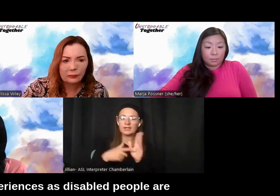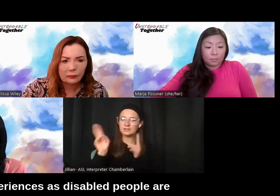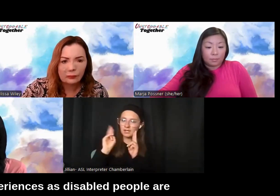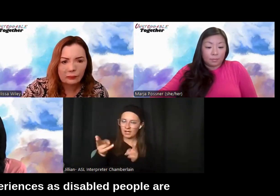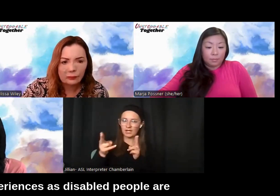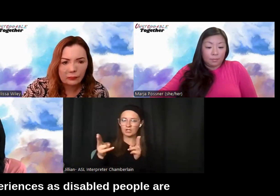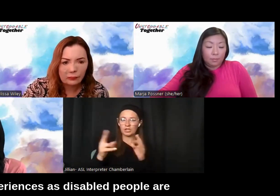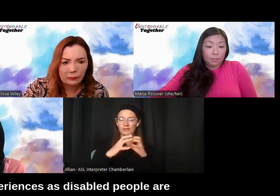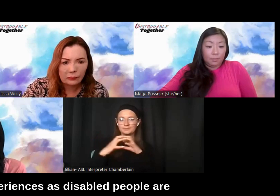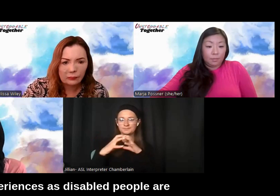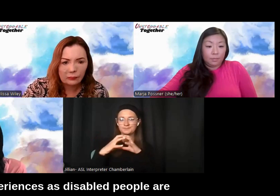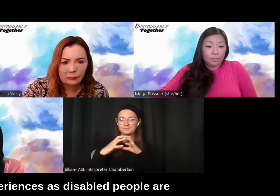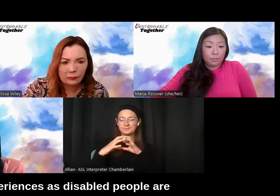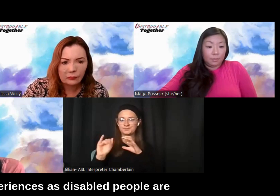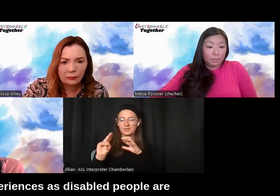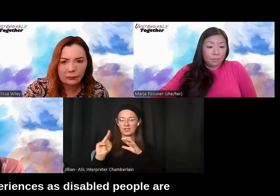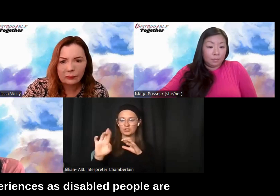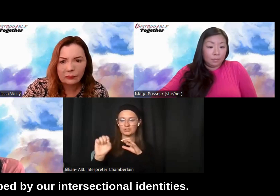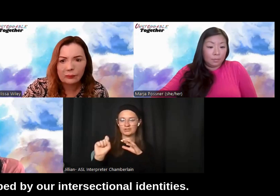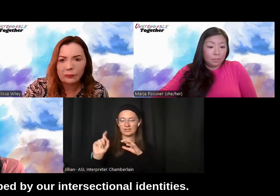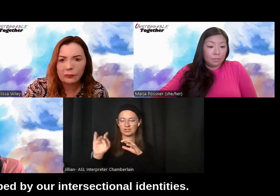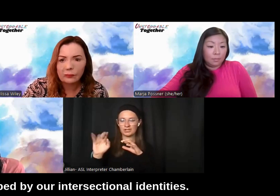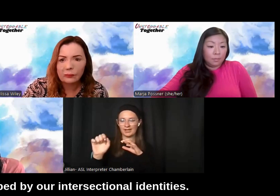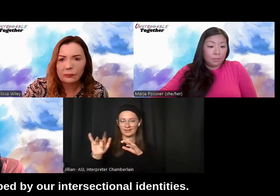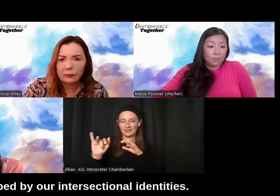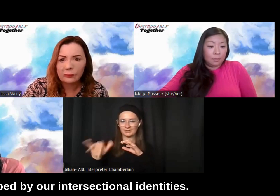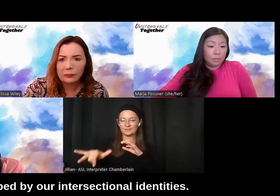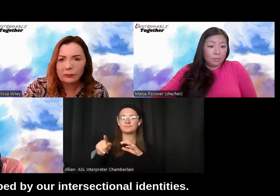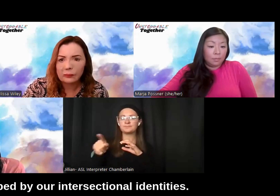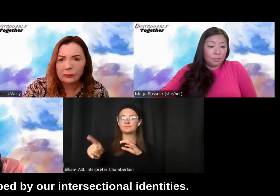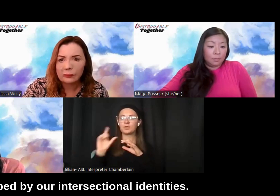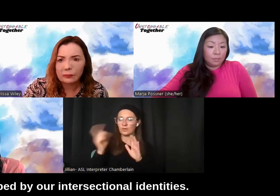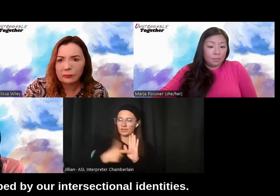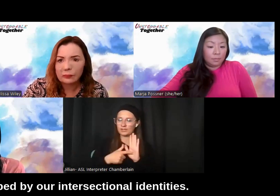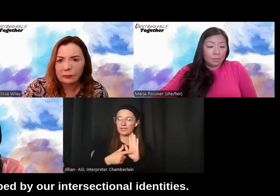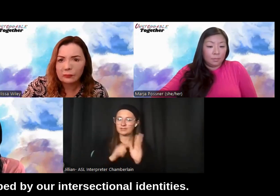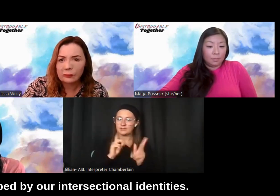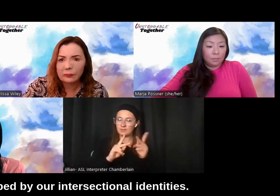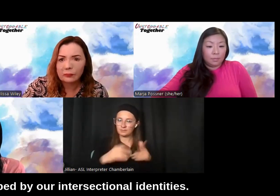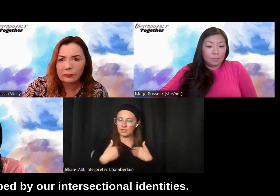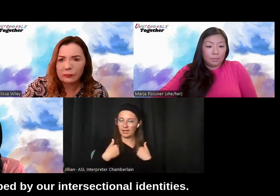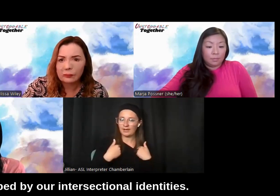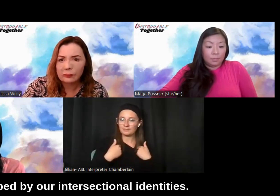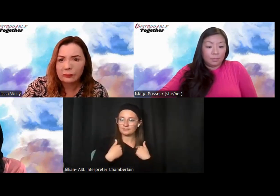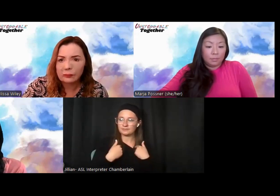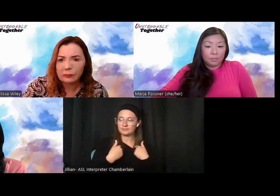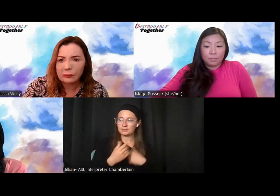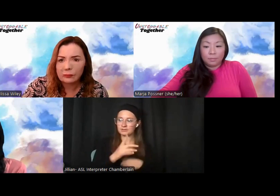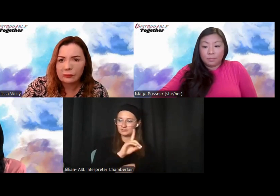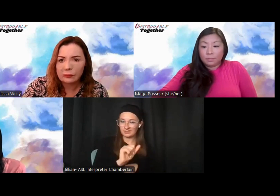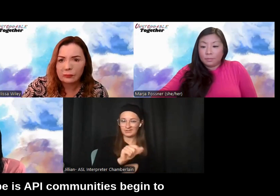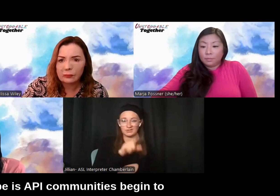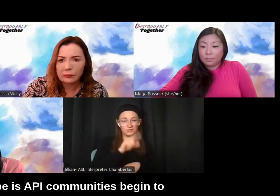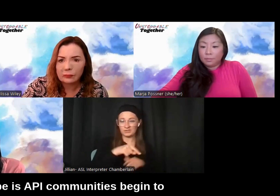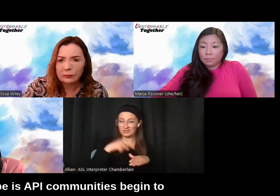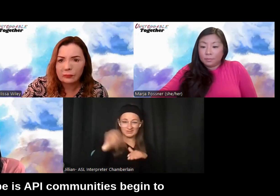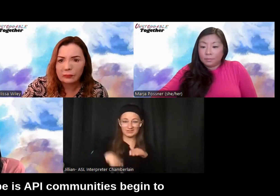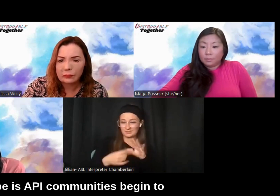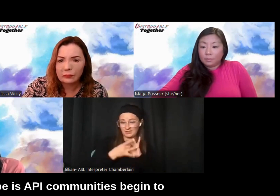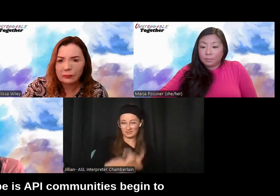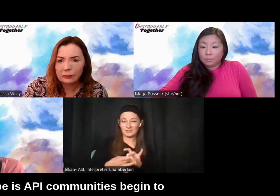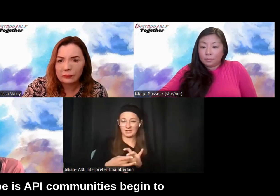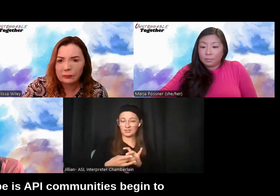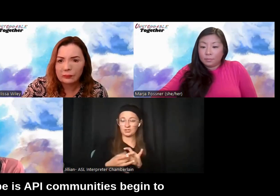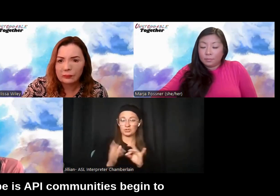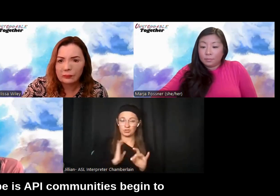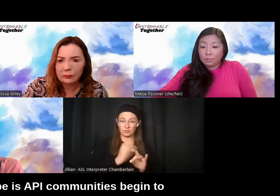understanding our experiences as disabled people are deeply shaped by our intersectional identities. My